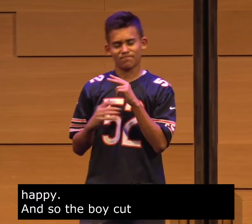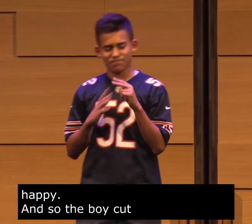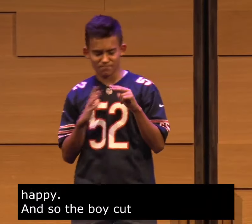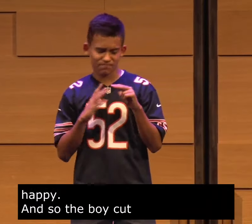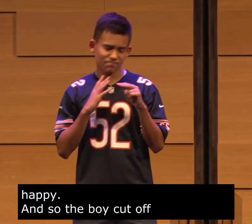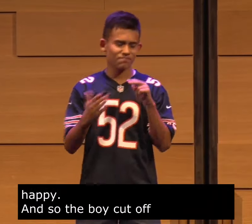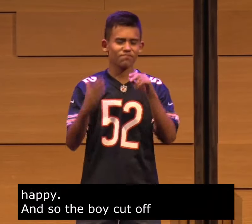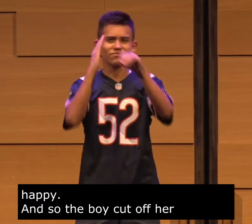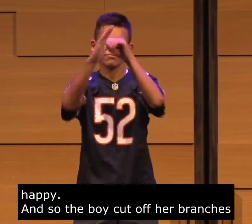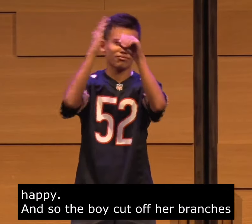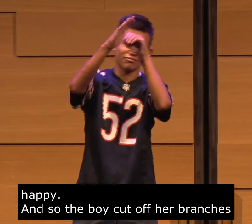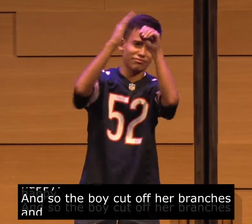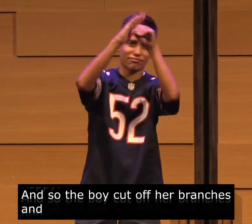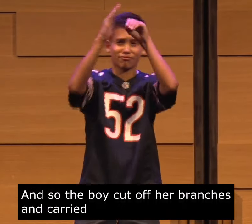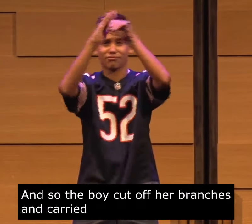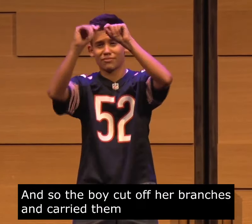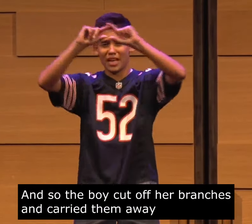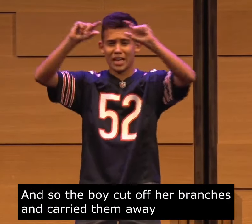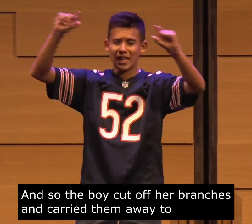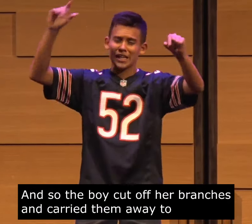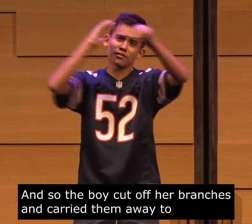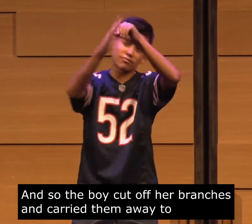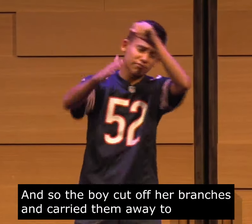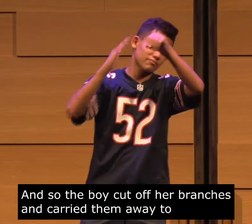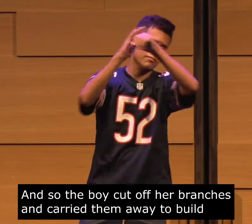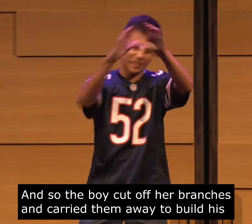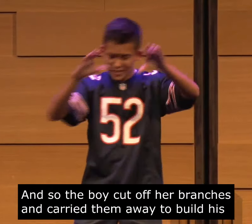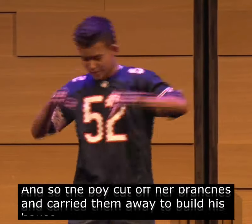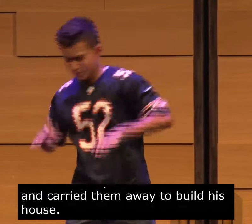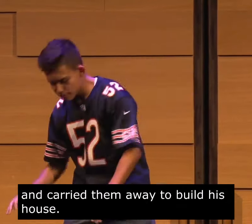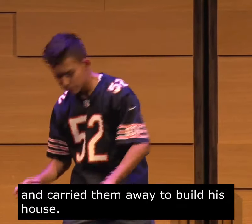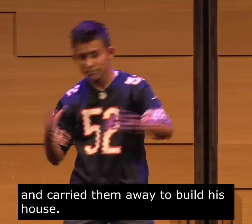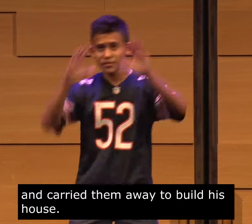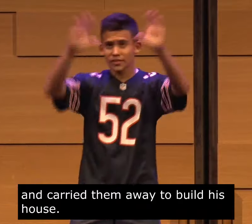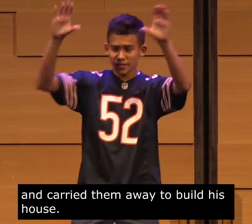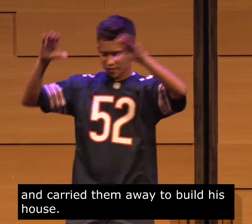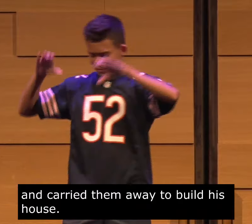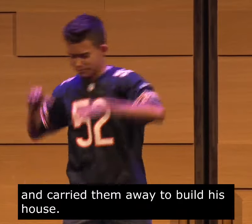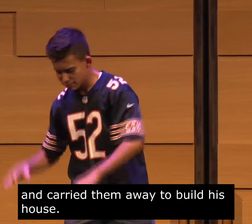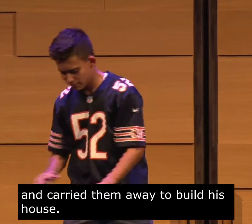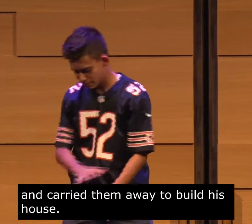And so the boy cut off her branches and carried them away to build his house.